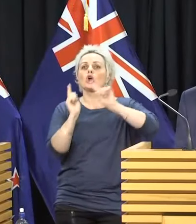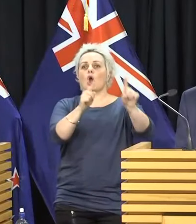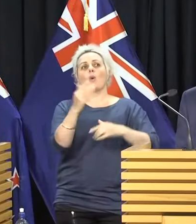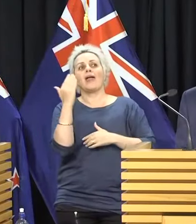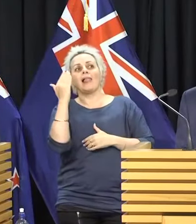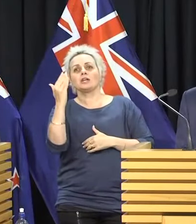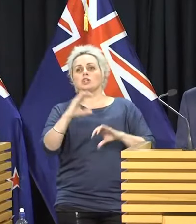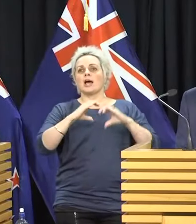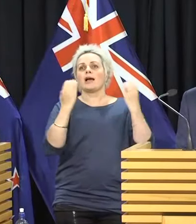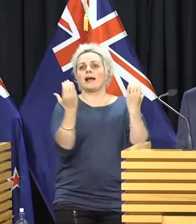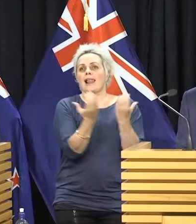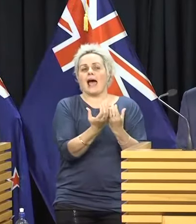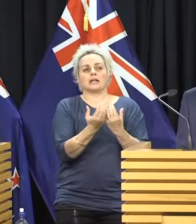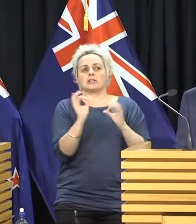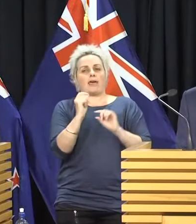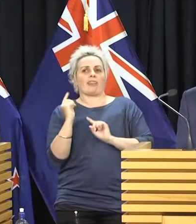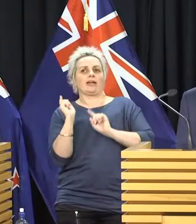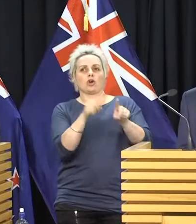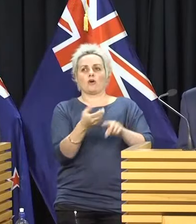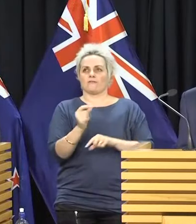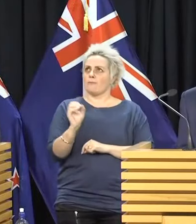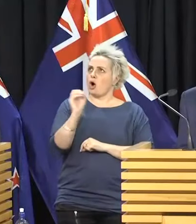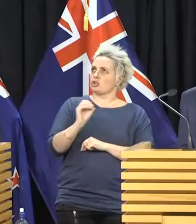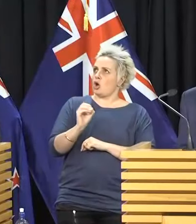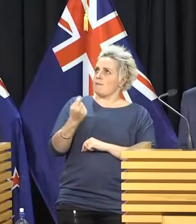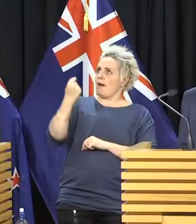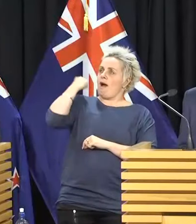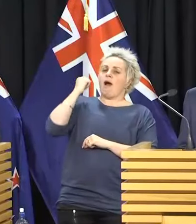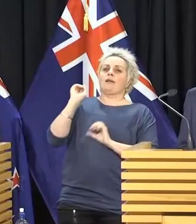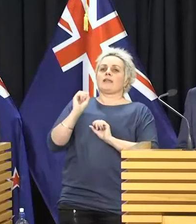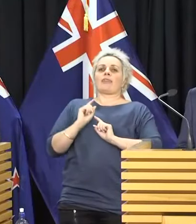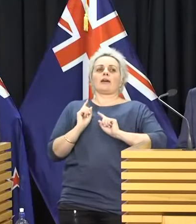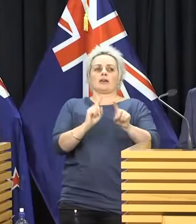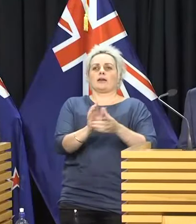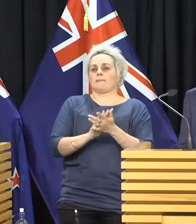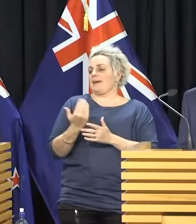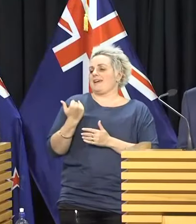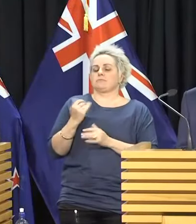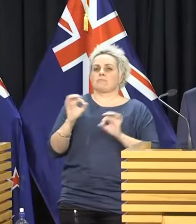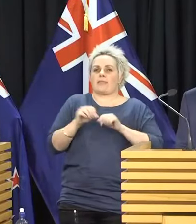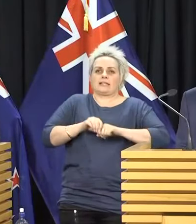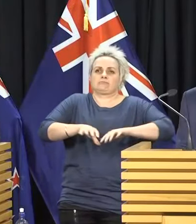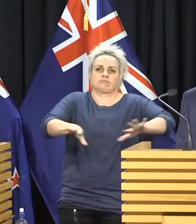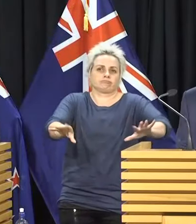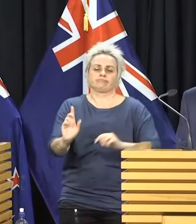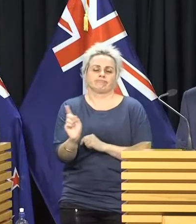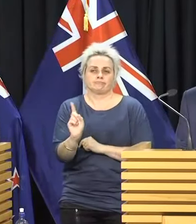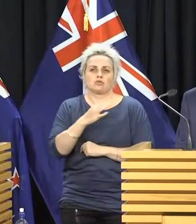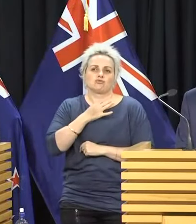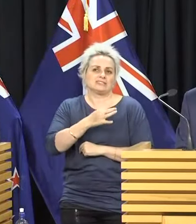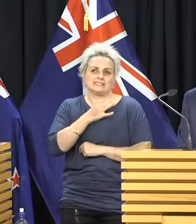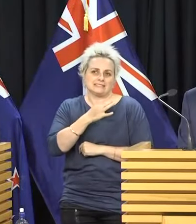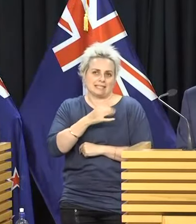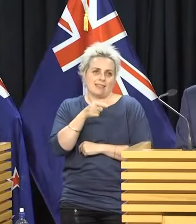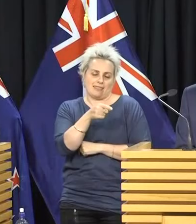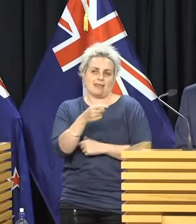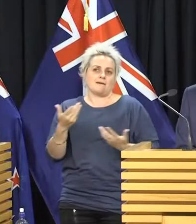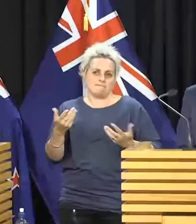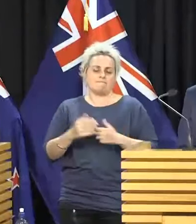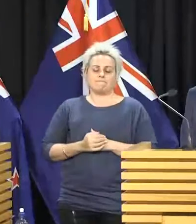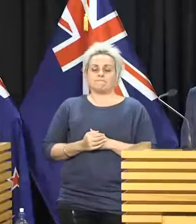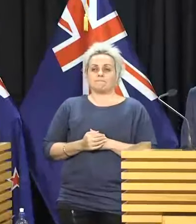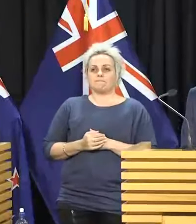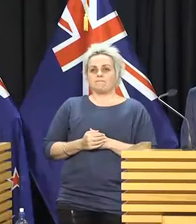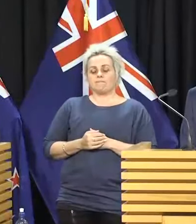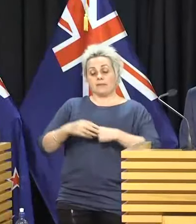or classes since mid-October, so there is no concerns with any potential exposures on campus.